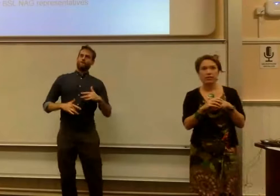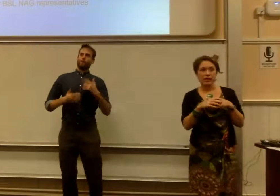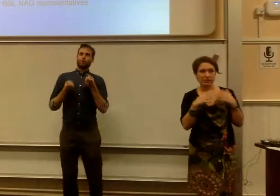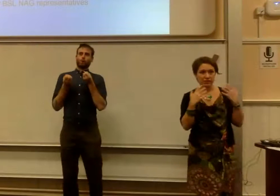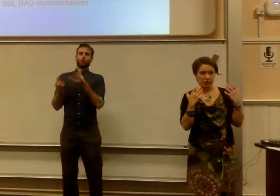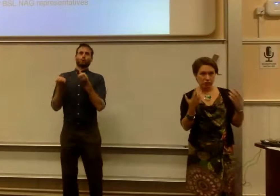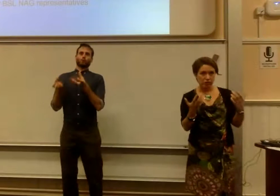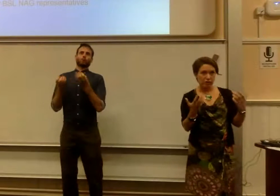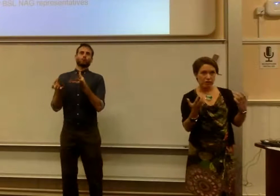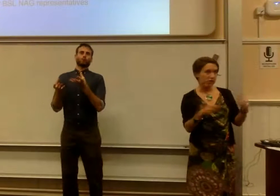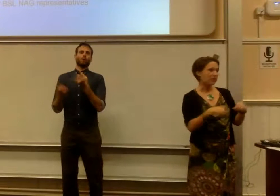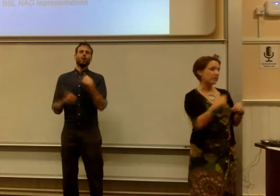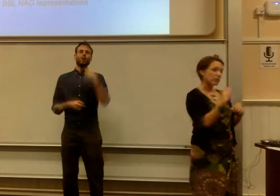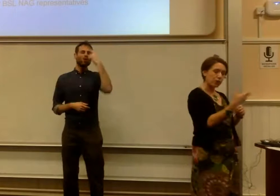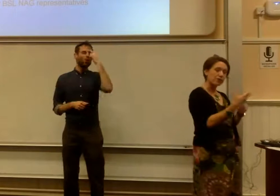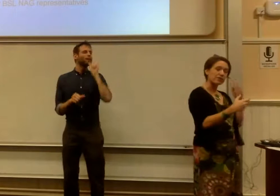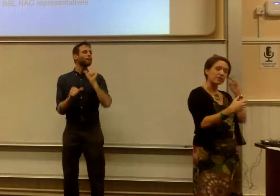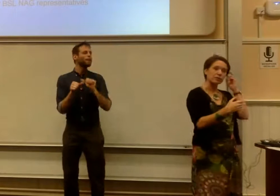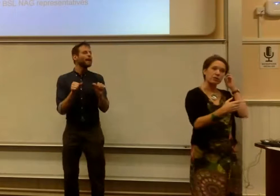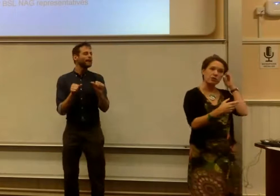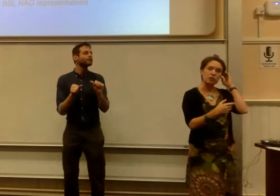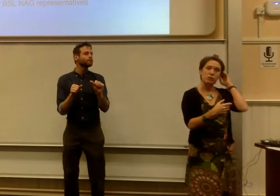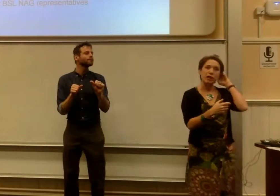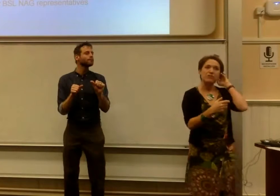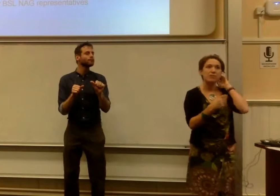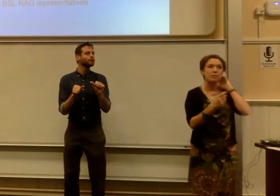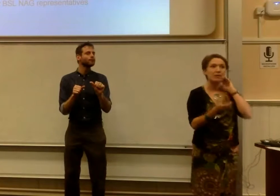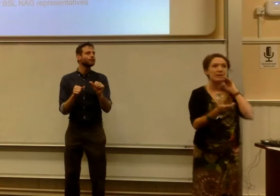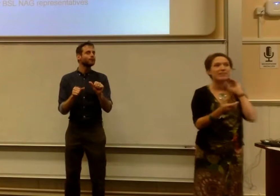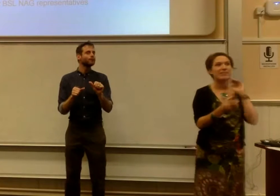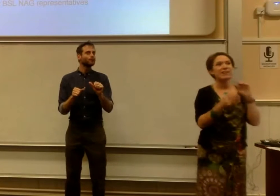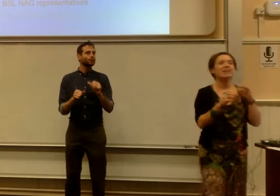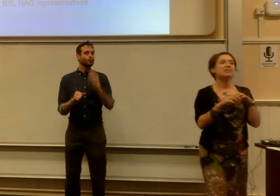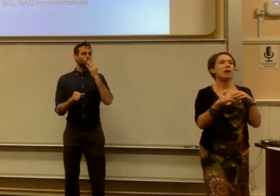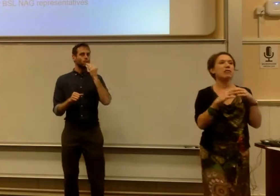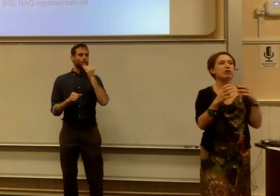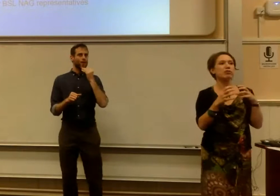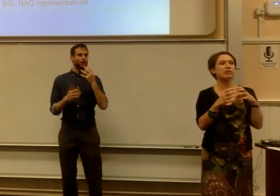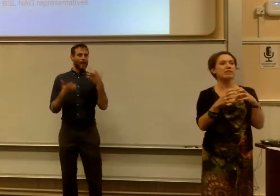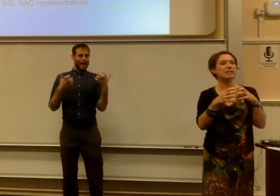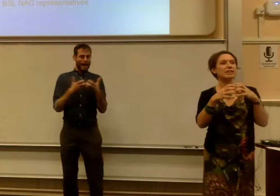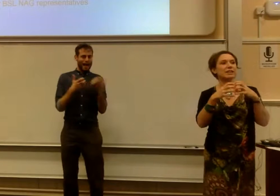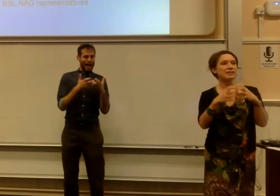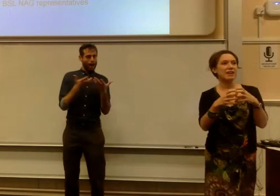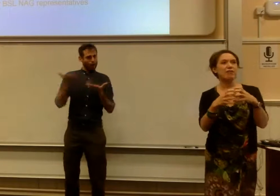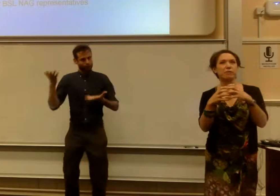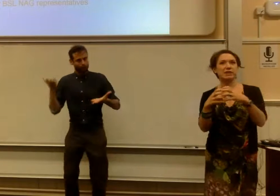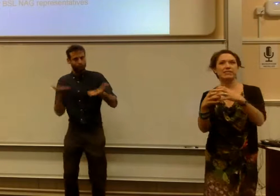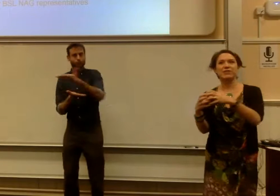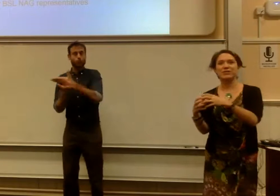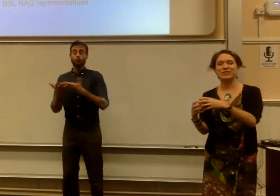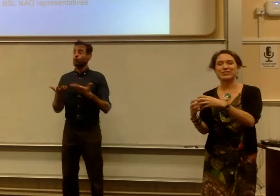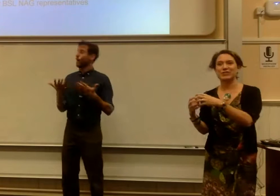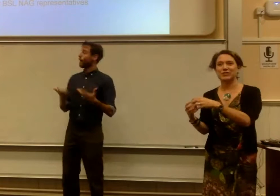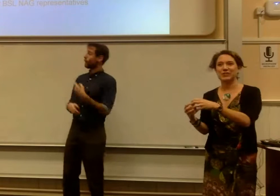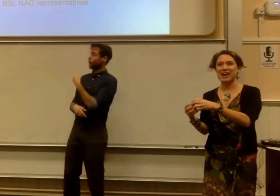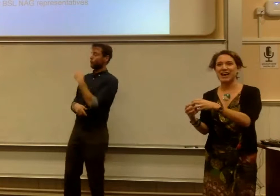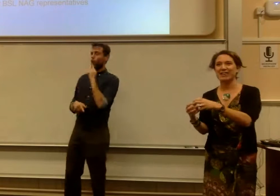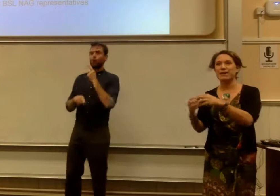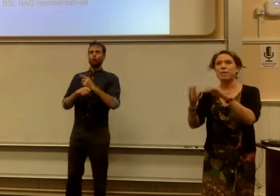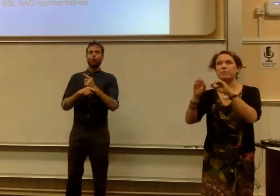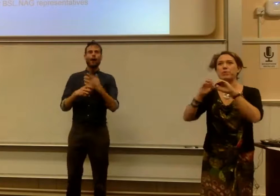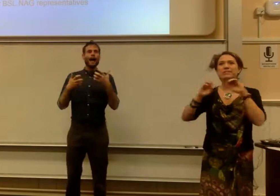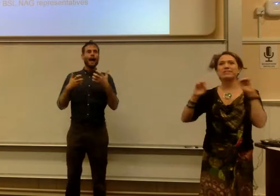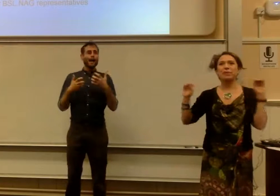think that that's a good way of doing it. So the process that I'm going to talk about in a minute is about recruiting deaf BSL users to the